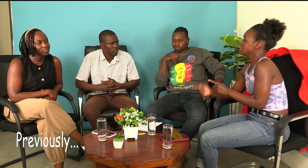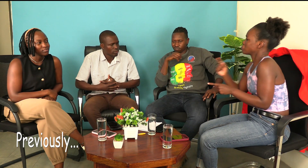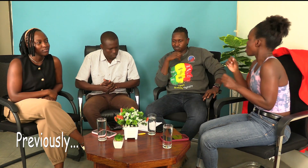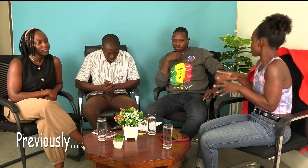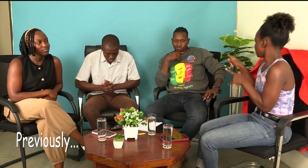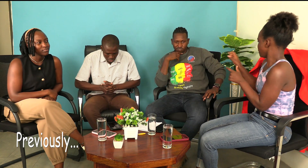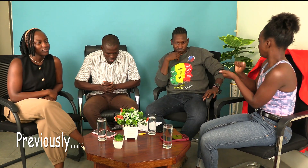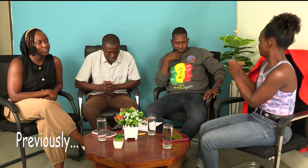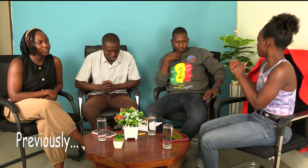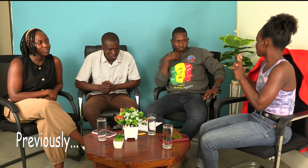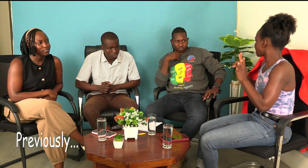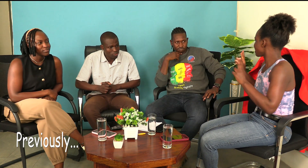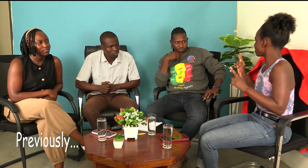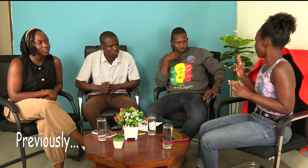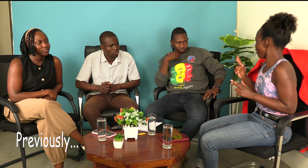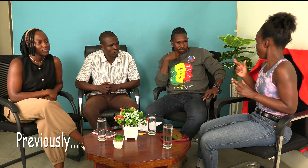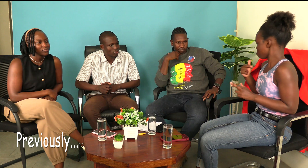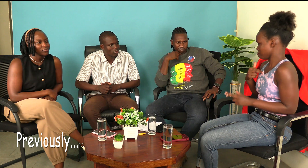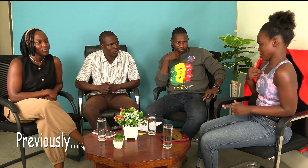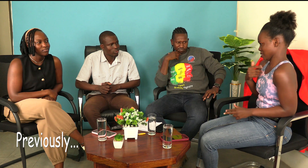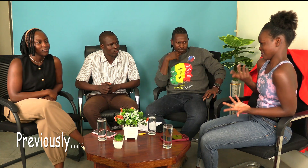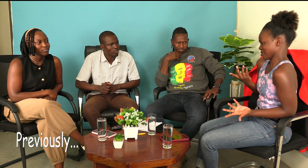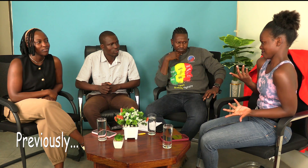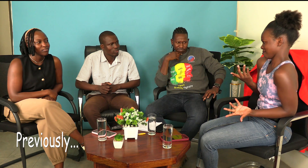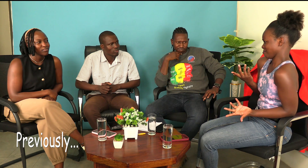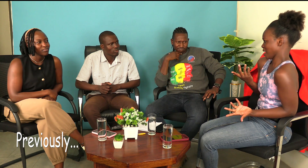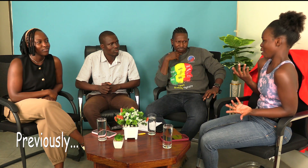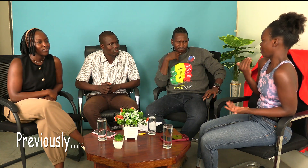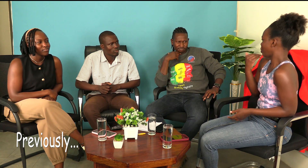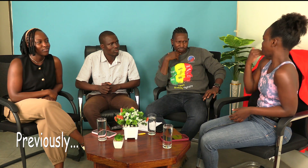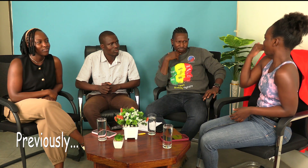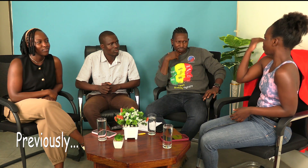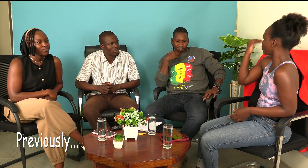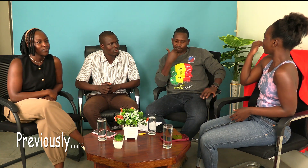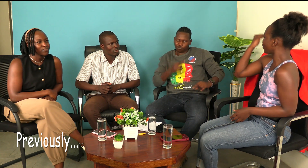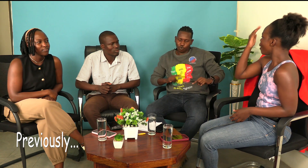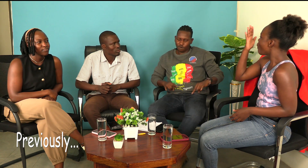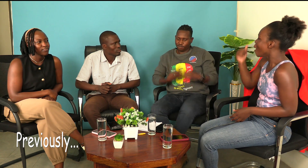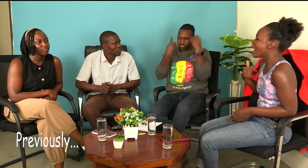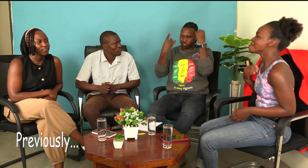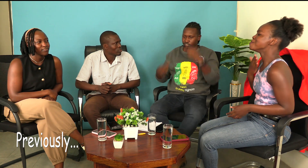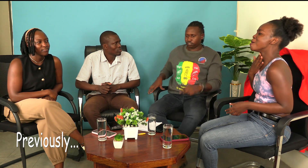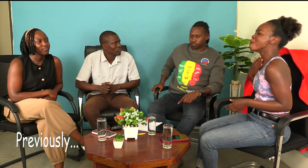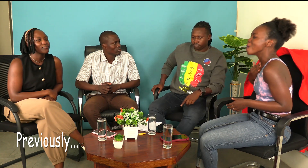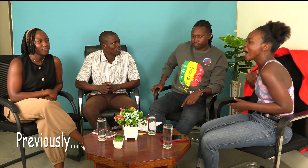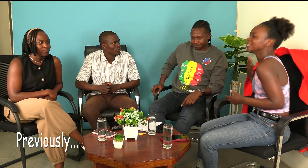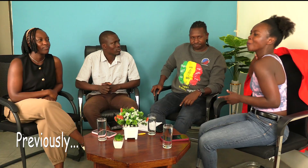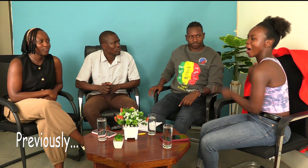you're trying to talk, you're trying to change this person, but this person is not ready to change. What do? I feel stressed.